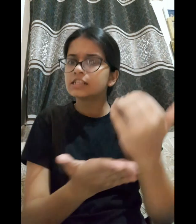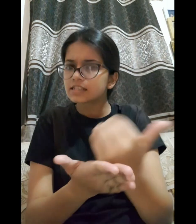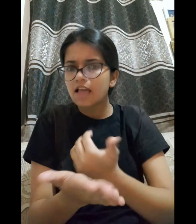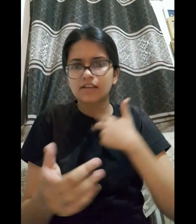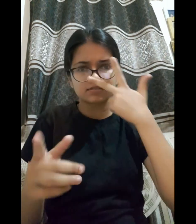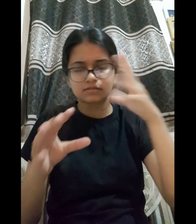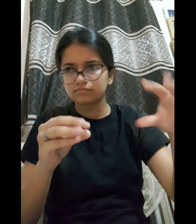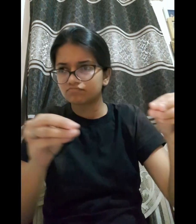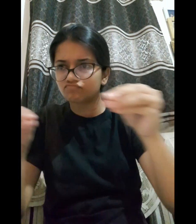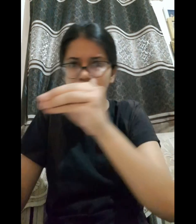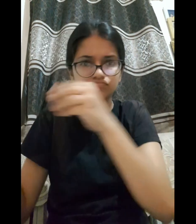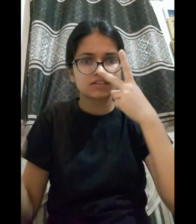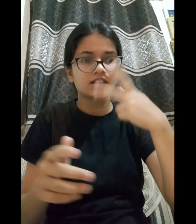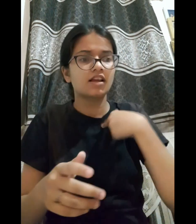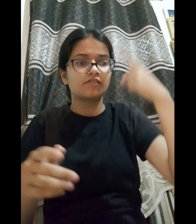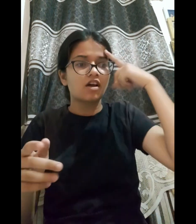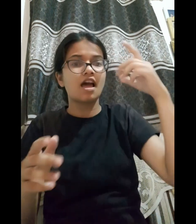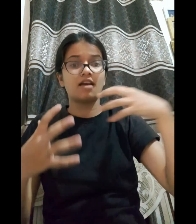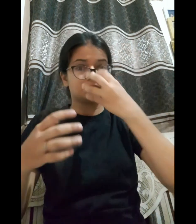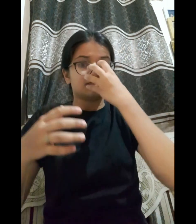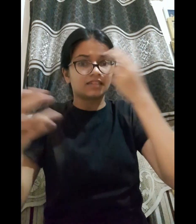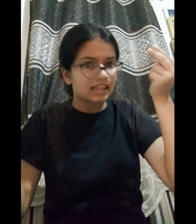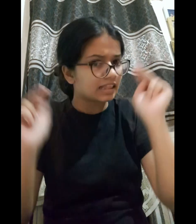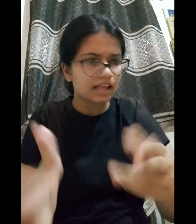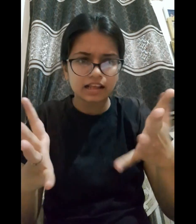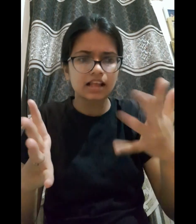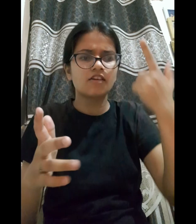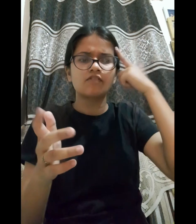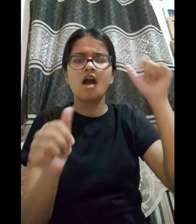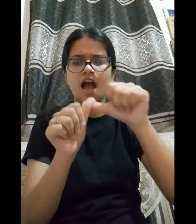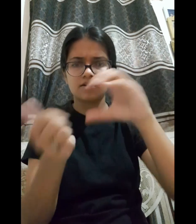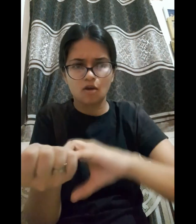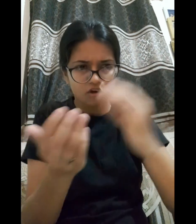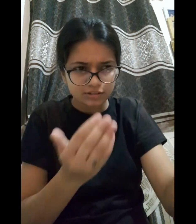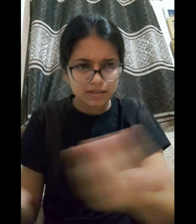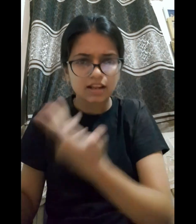guiding them through without the need for oxygenation, without the need for admission, without the need for